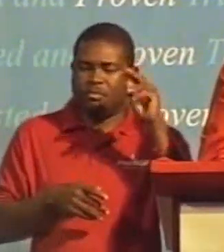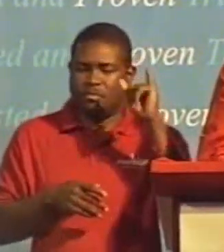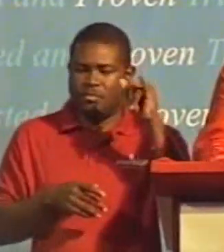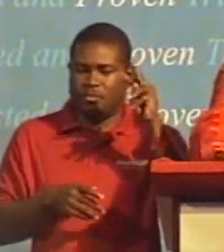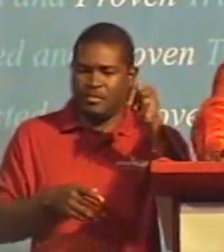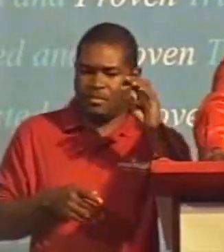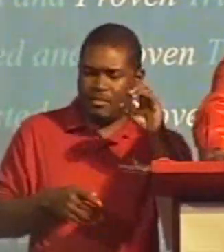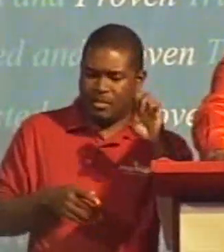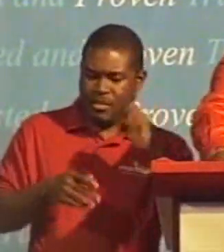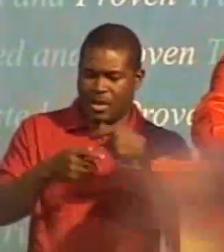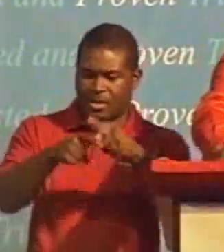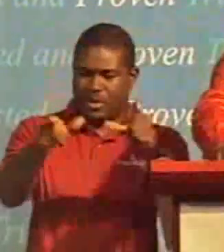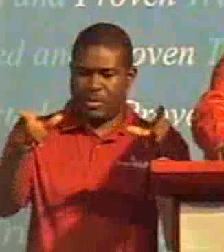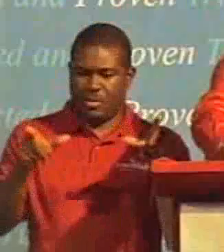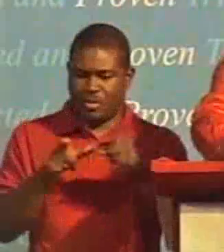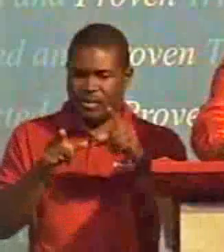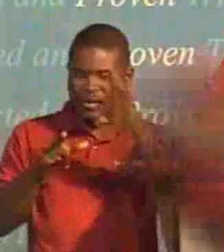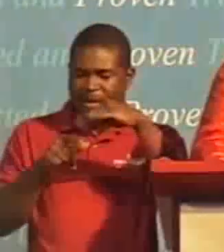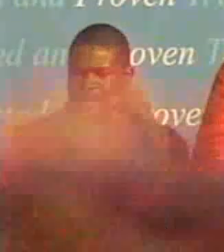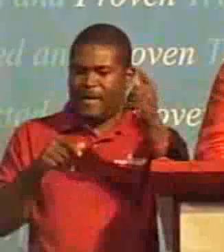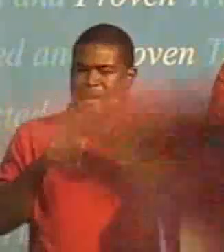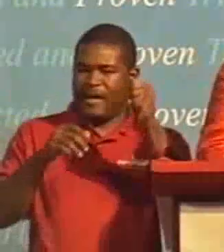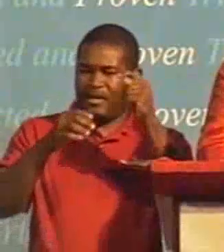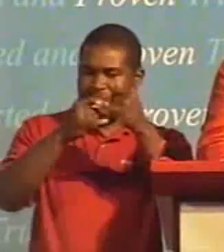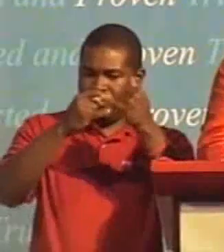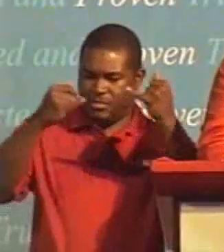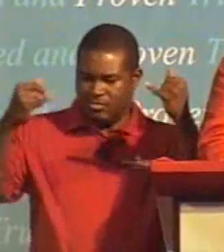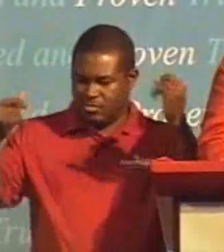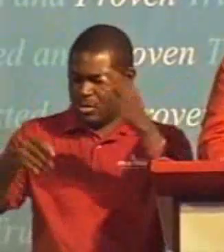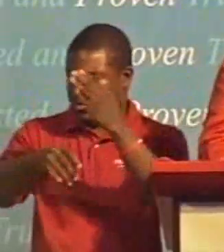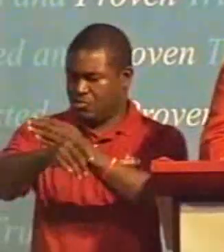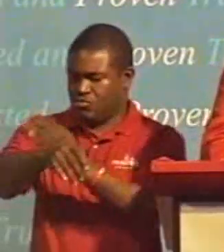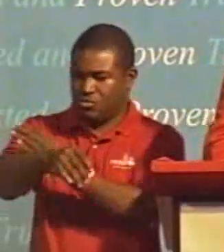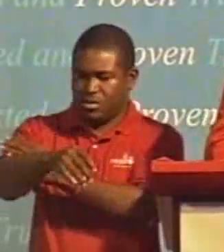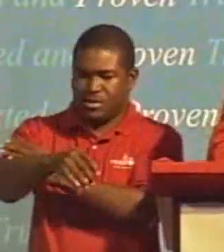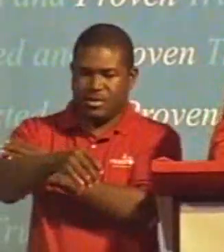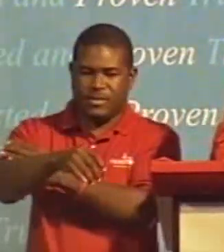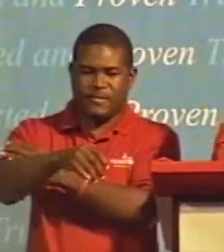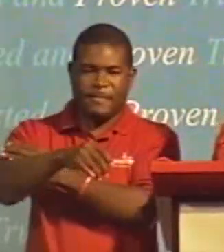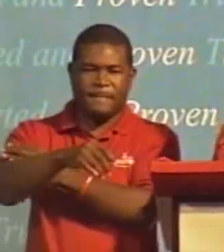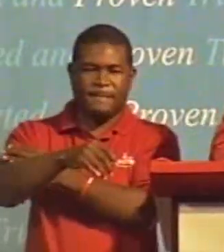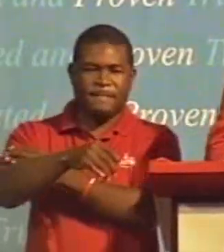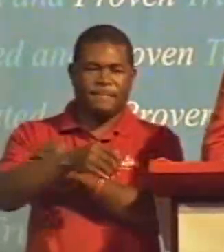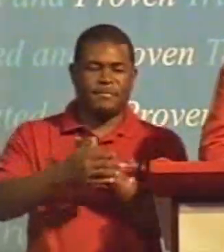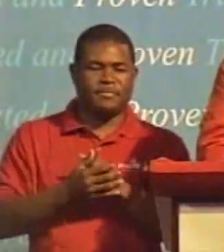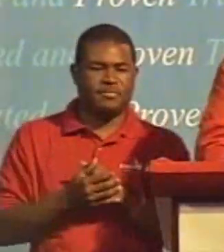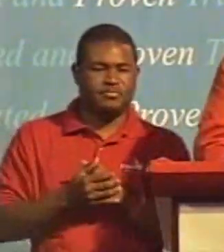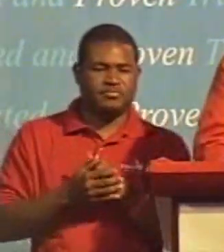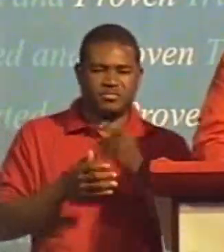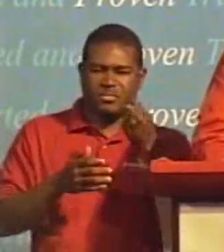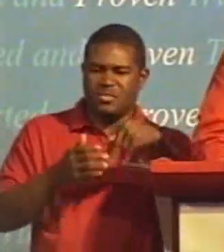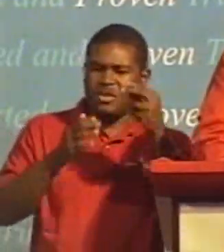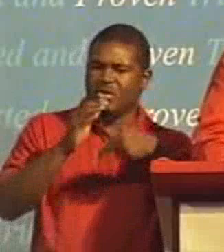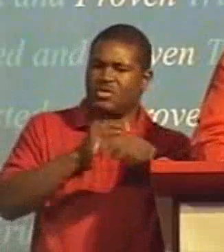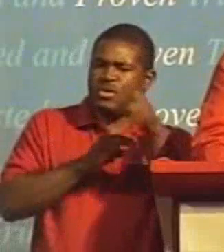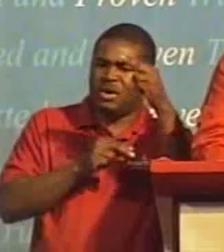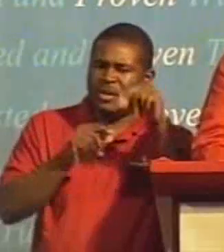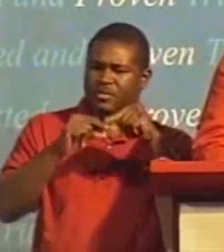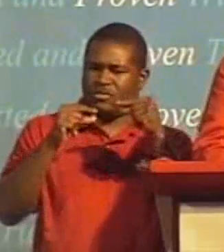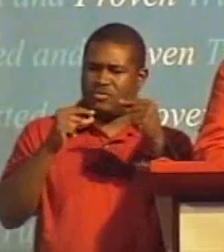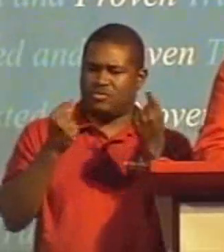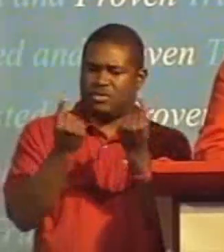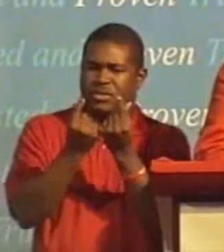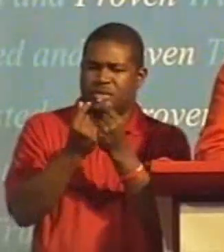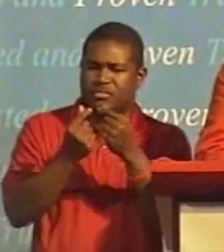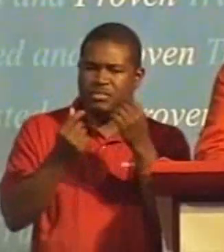expanded and extended along the shoreline from Montague in the north to the concrete dock in the south. The upgrades to the foreshore